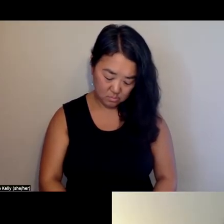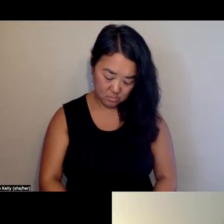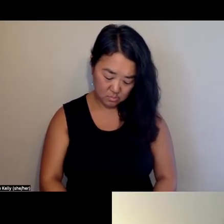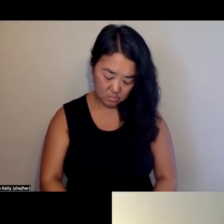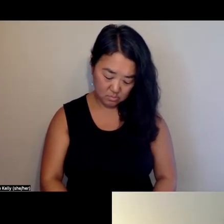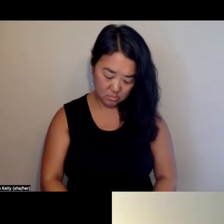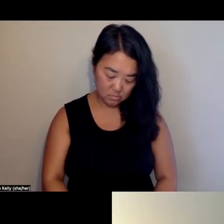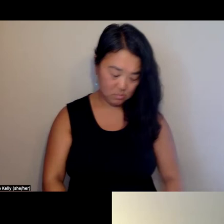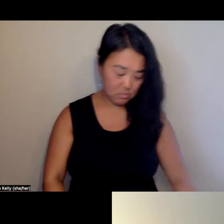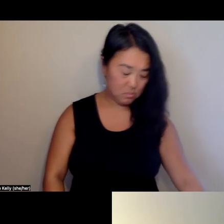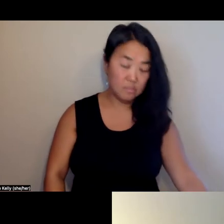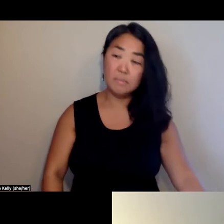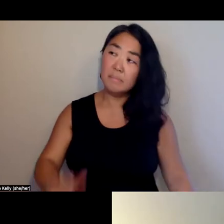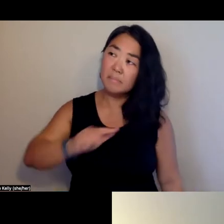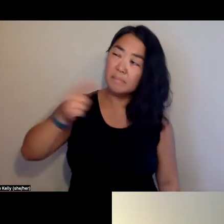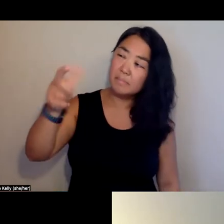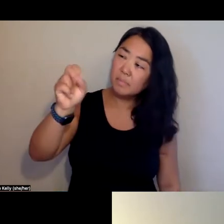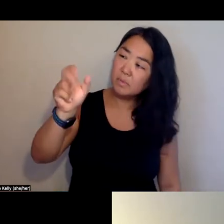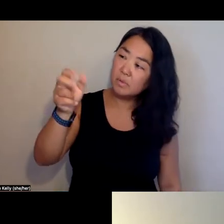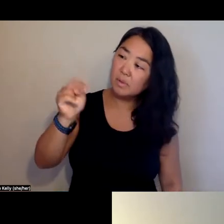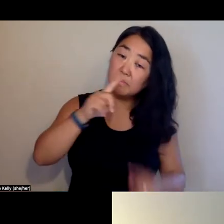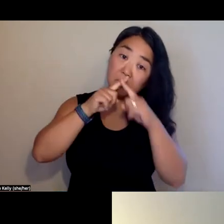Yeah, go ahead, Susan, let's unmute you.